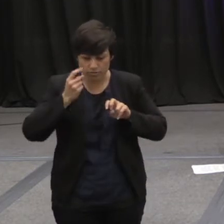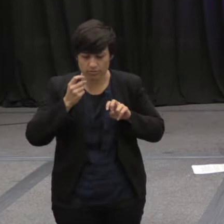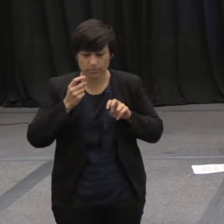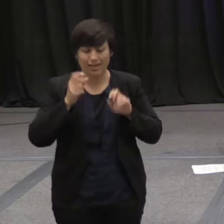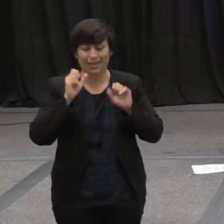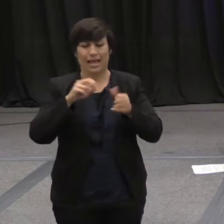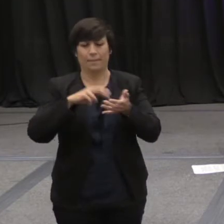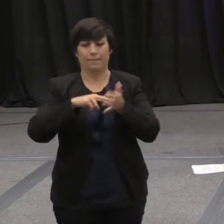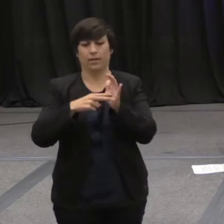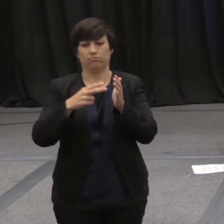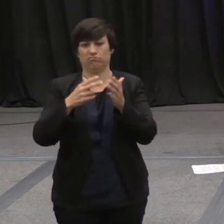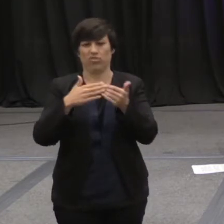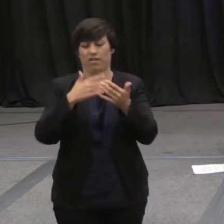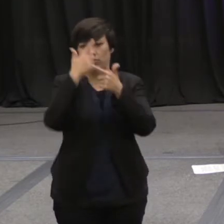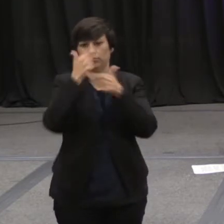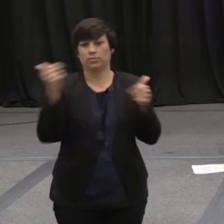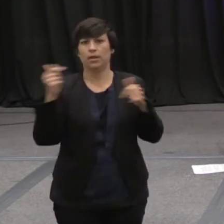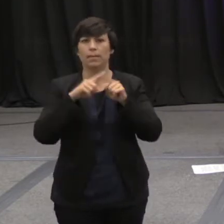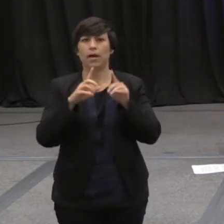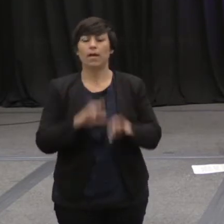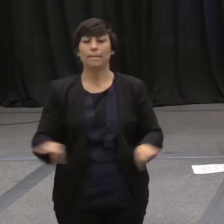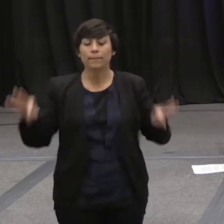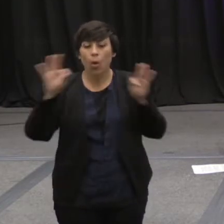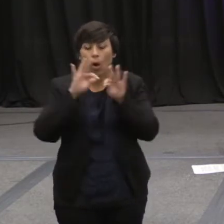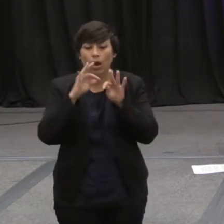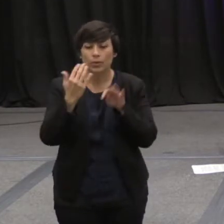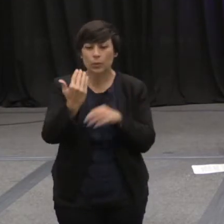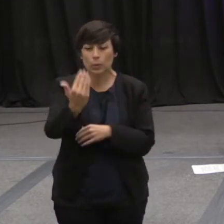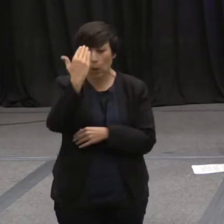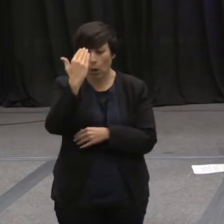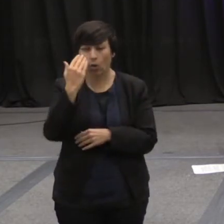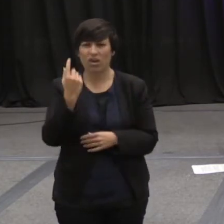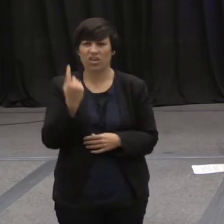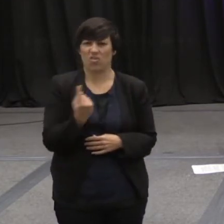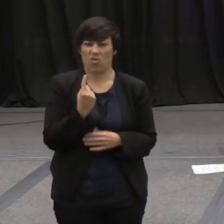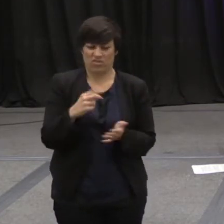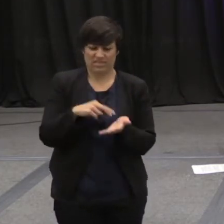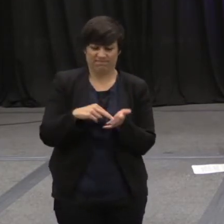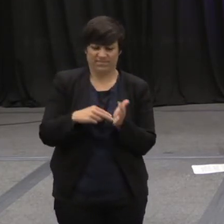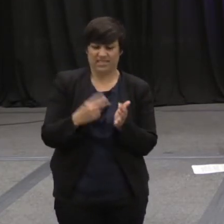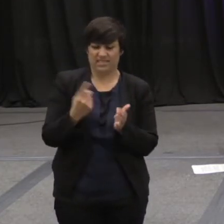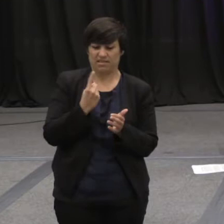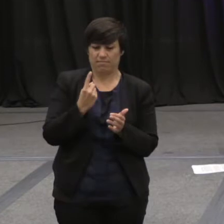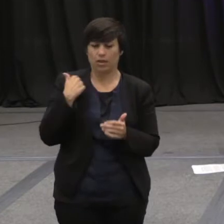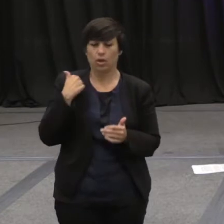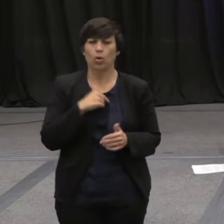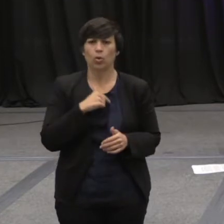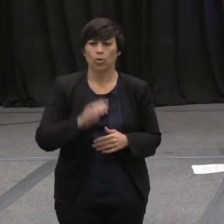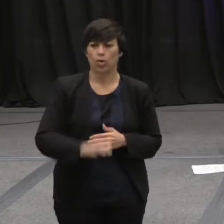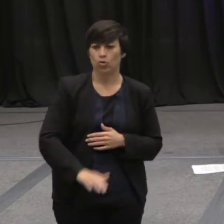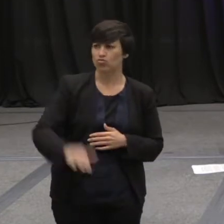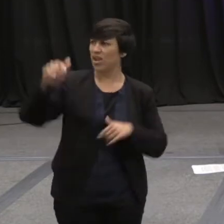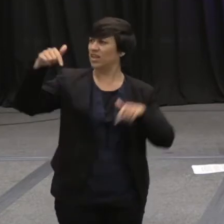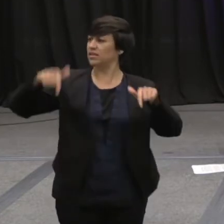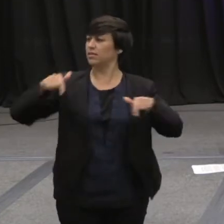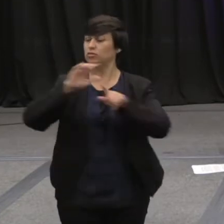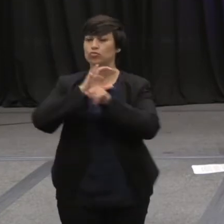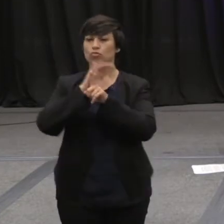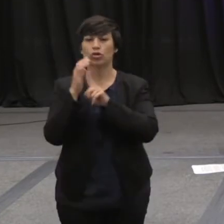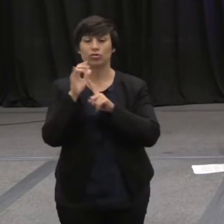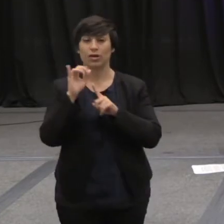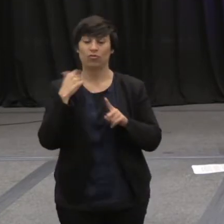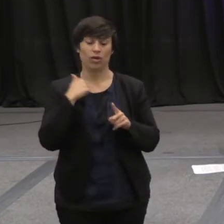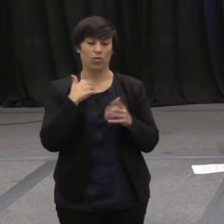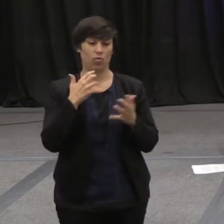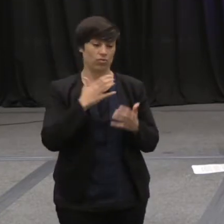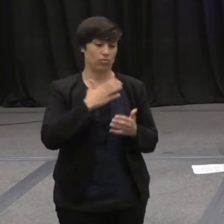but it's really important for us to know and be mindful of the fact that it always means something. We were raised in this culture, and whether we want to admit it or